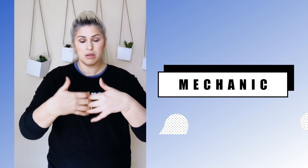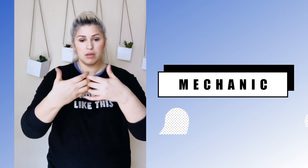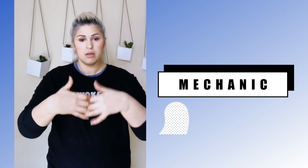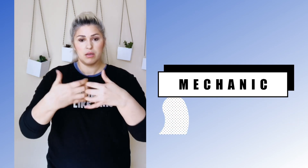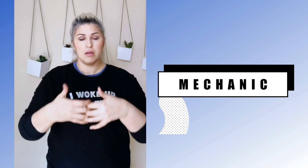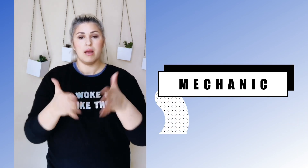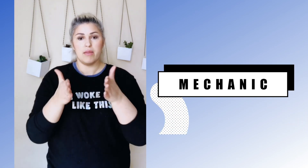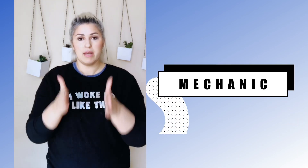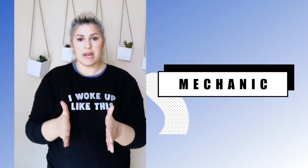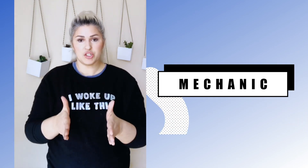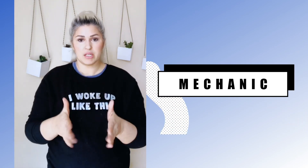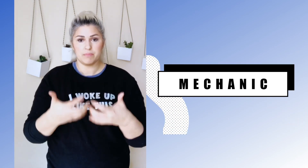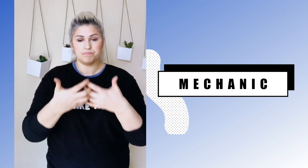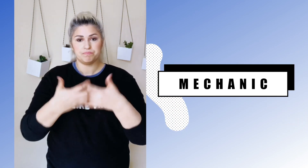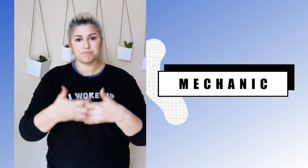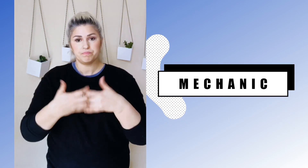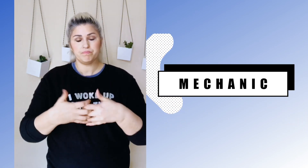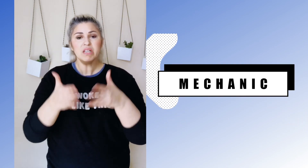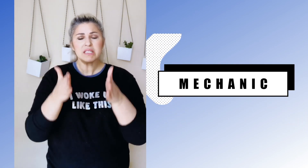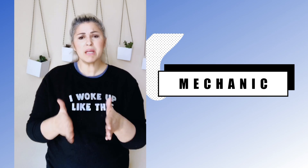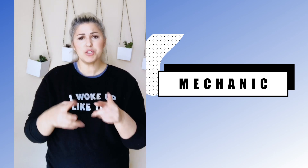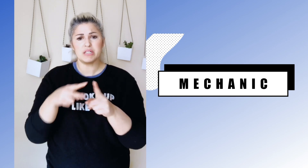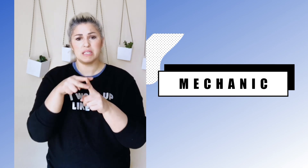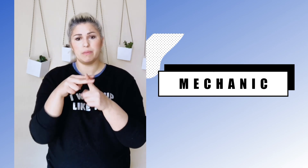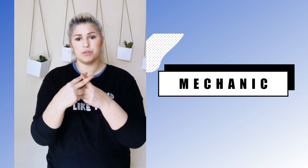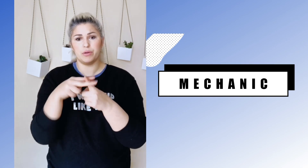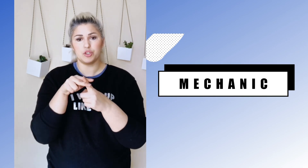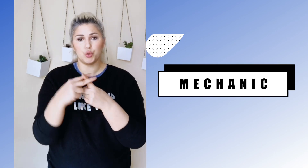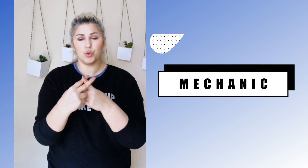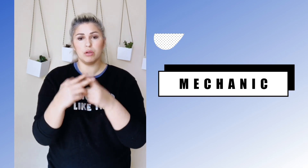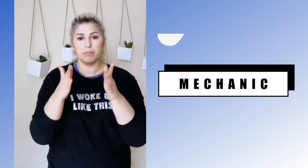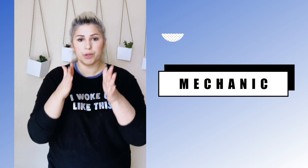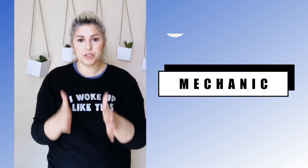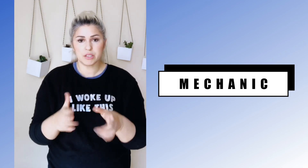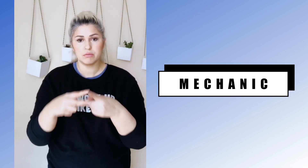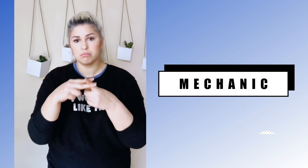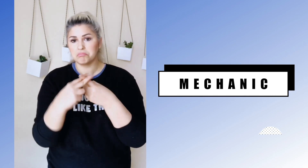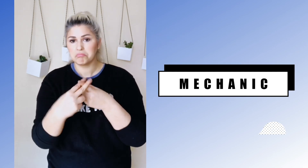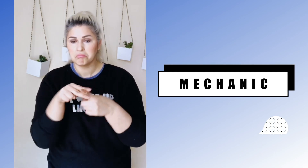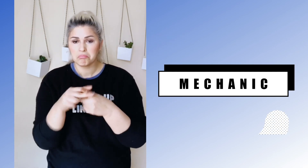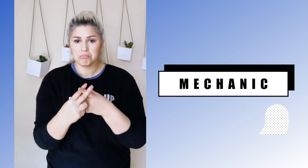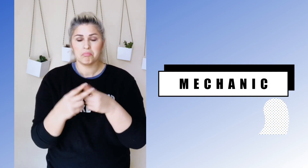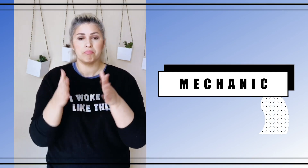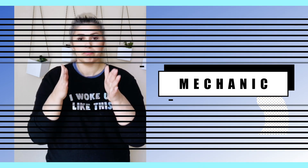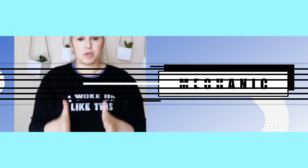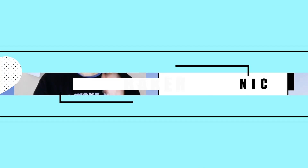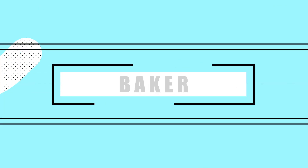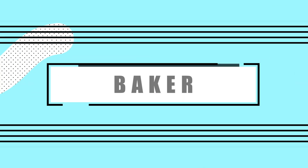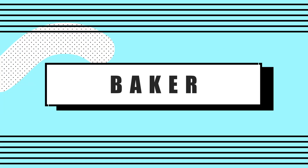down, and then agent sign. Sometimes you can see people doing tool, person.